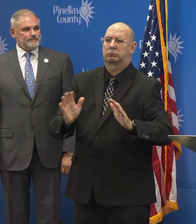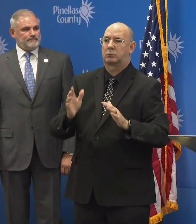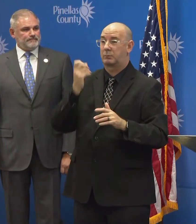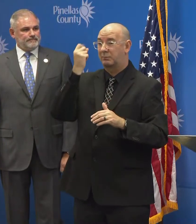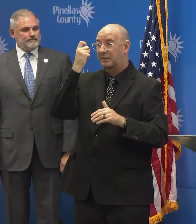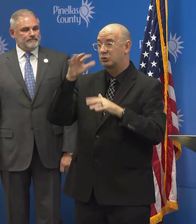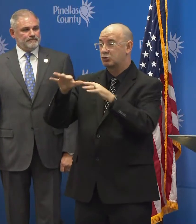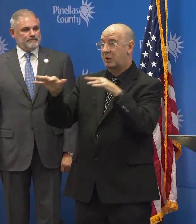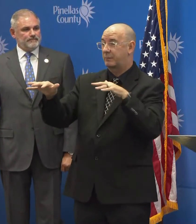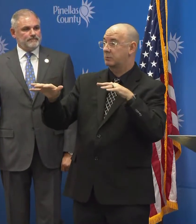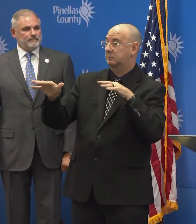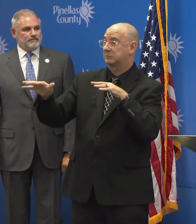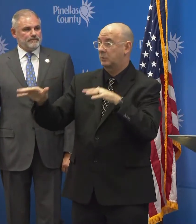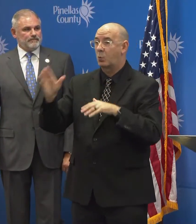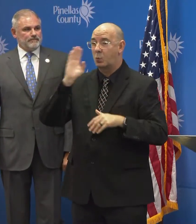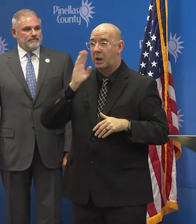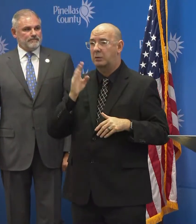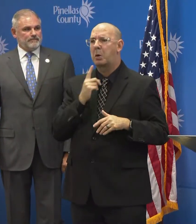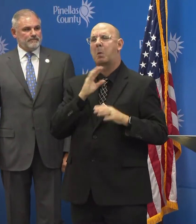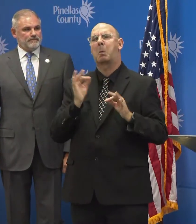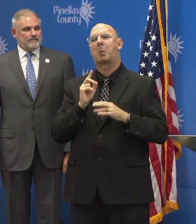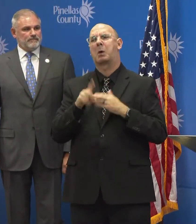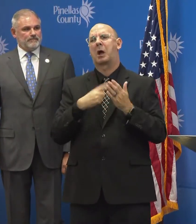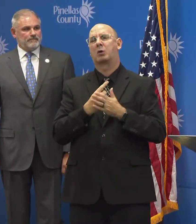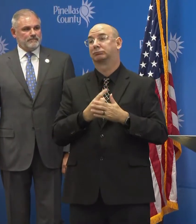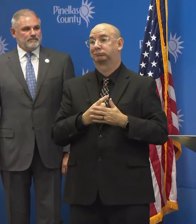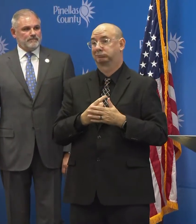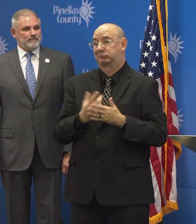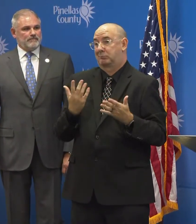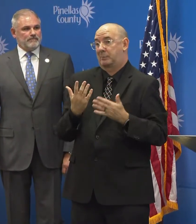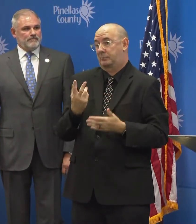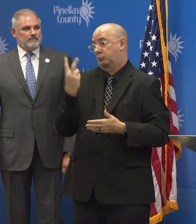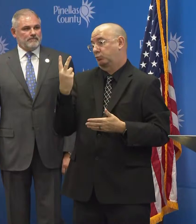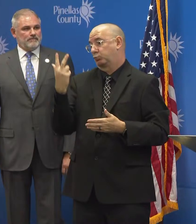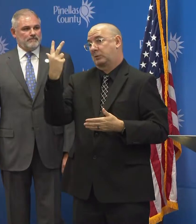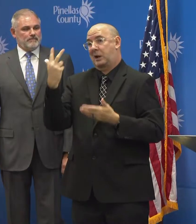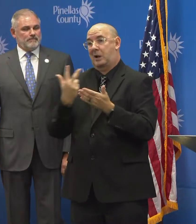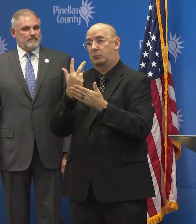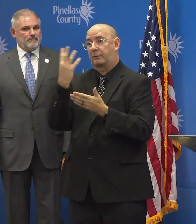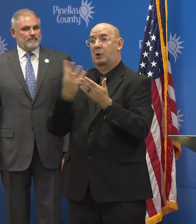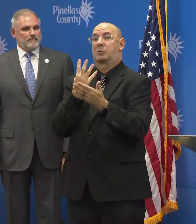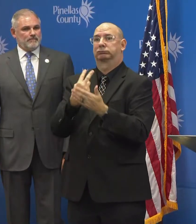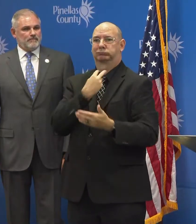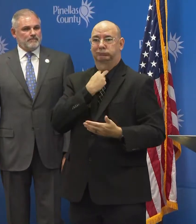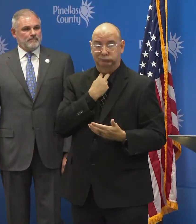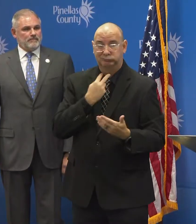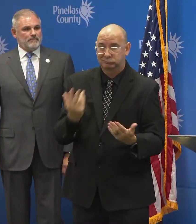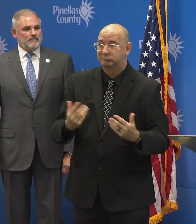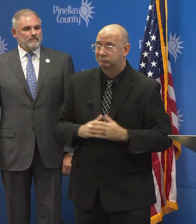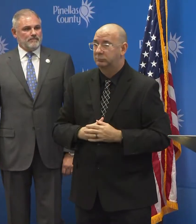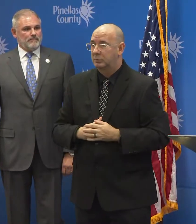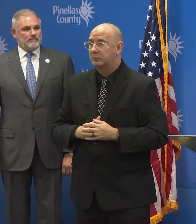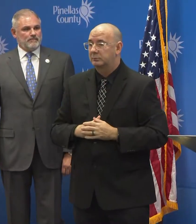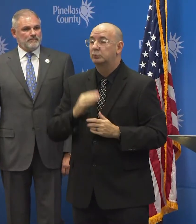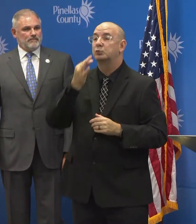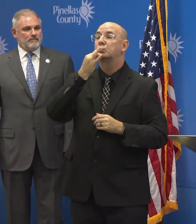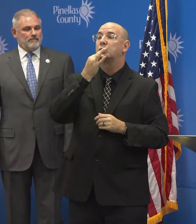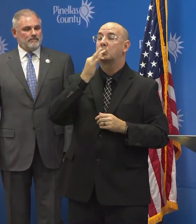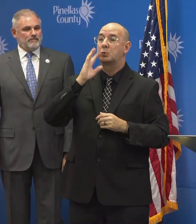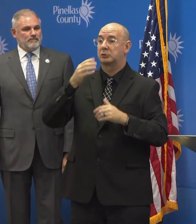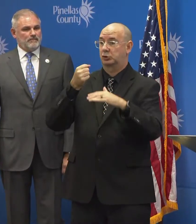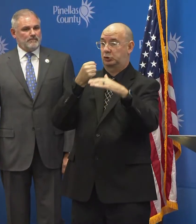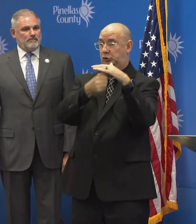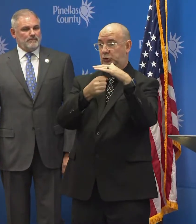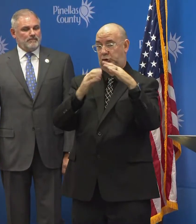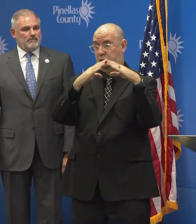hour drive could take 4, 5, 10 hours to get there. We will be opening shelters tonight at 6 p.m. We